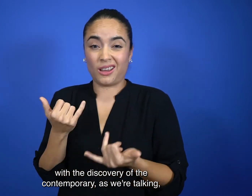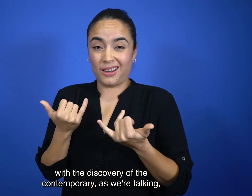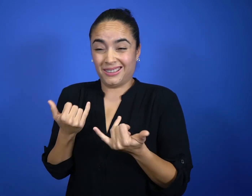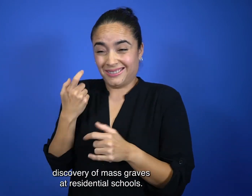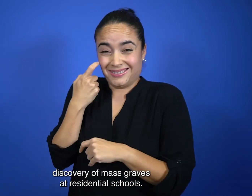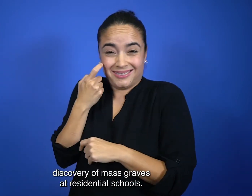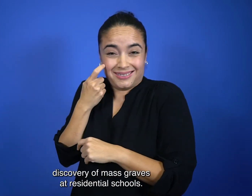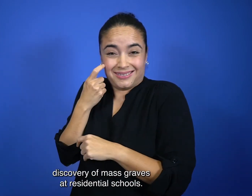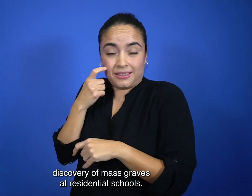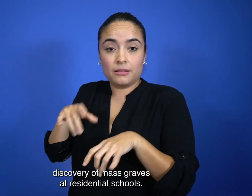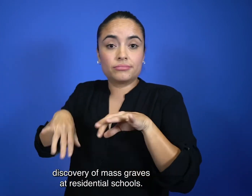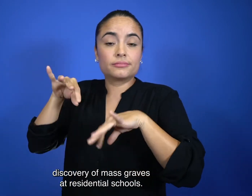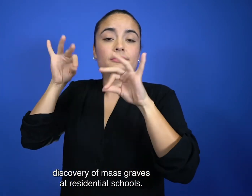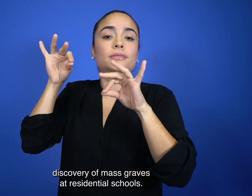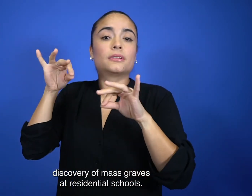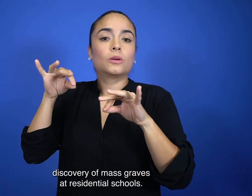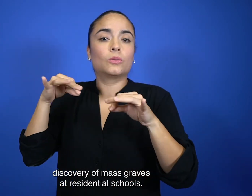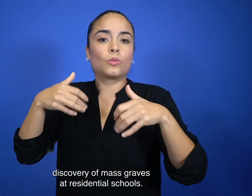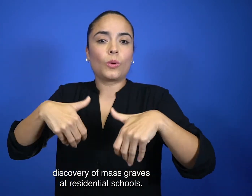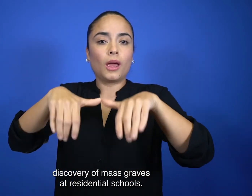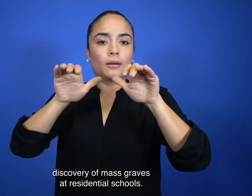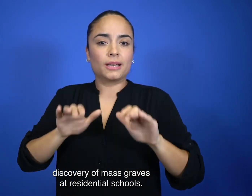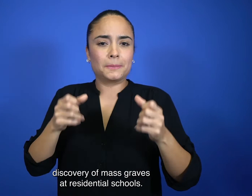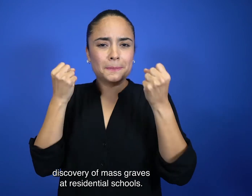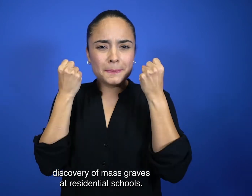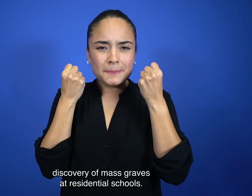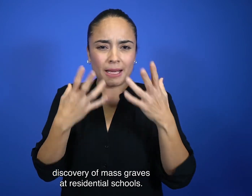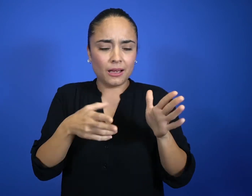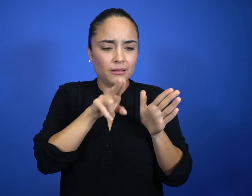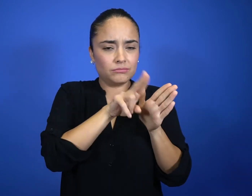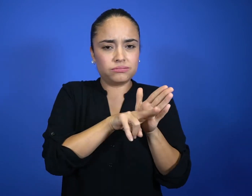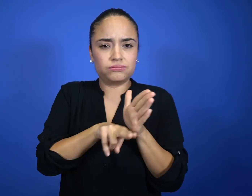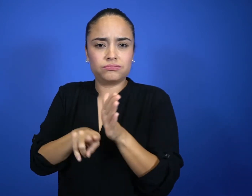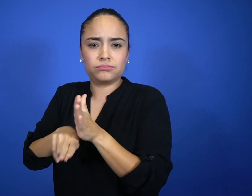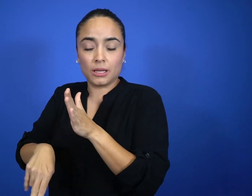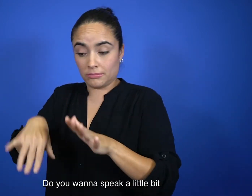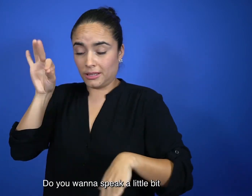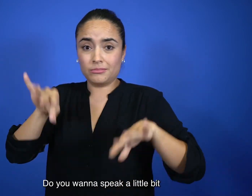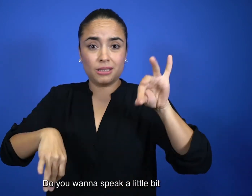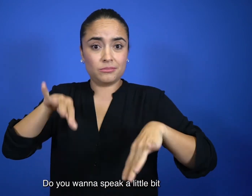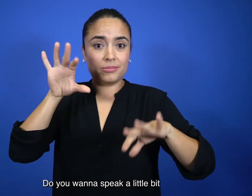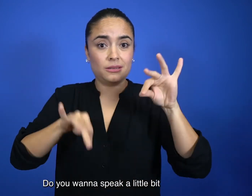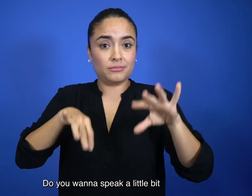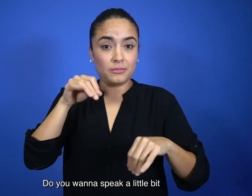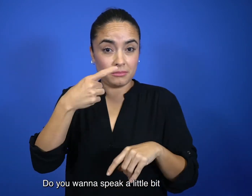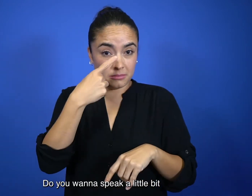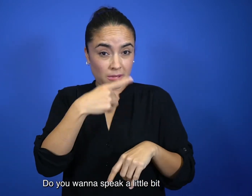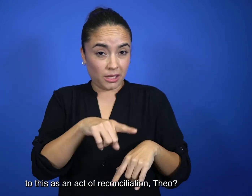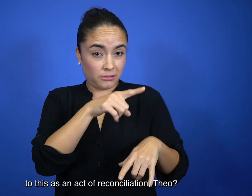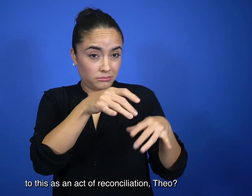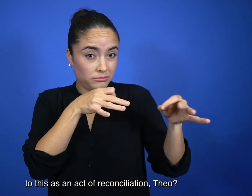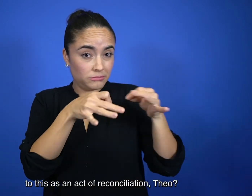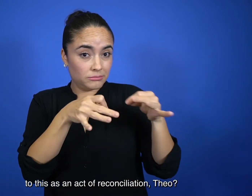talking, discovery of mass graves at residential schools. Do you want to speak a little bit to this as an act